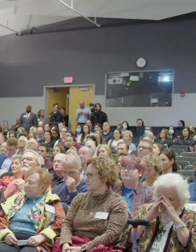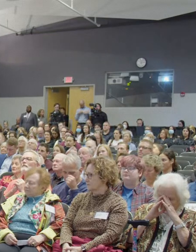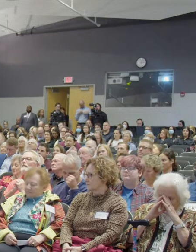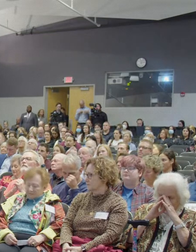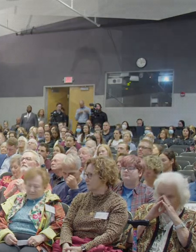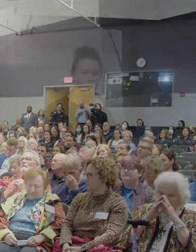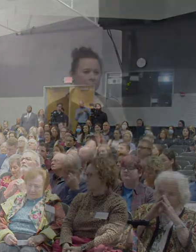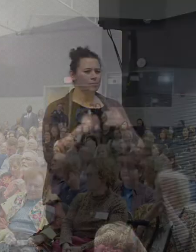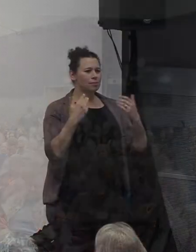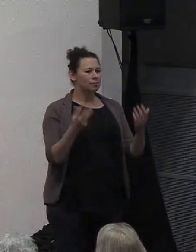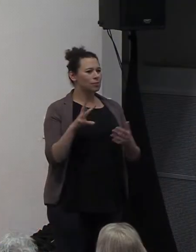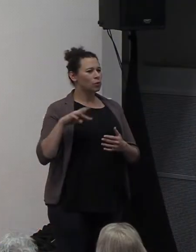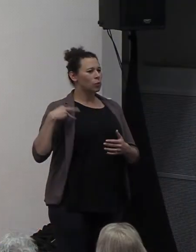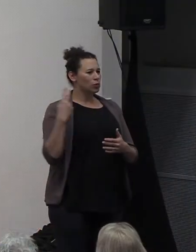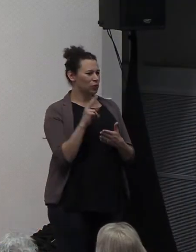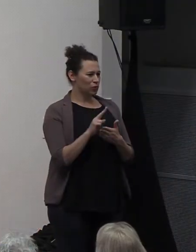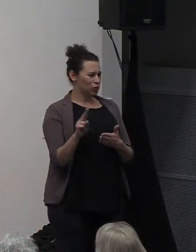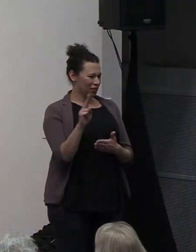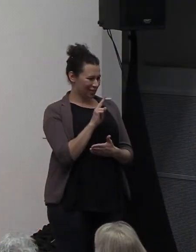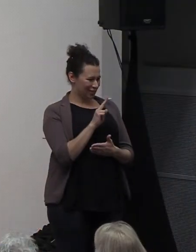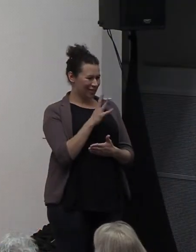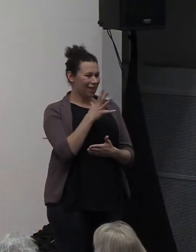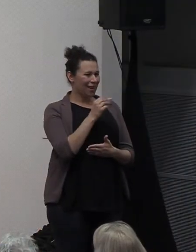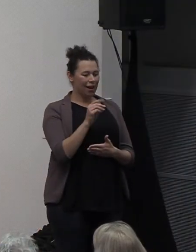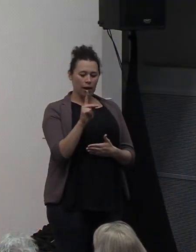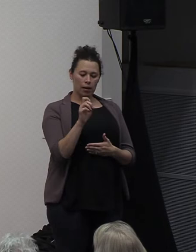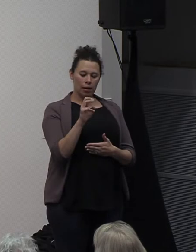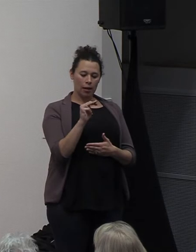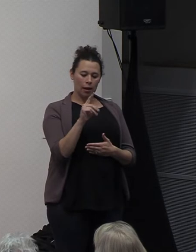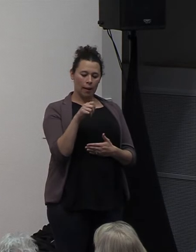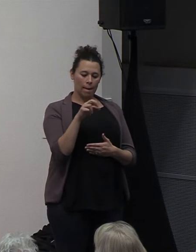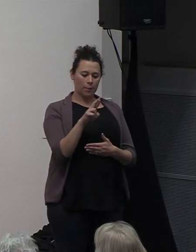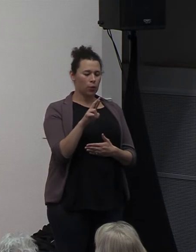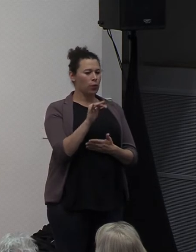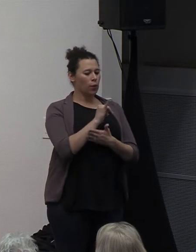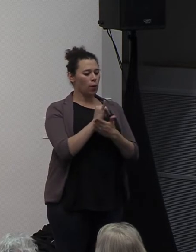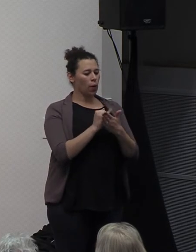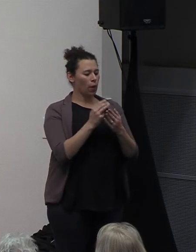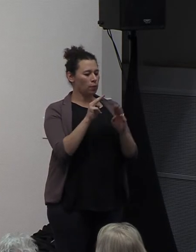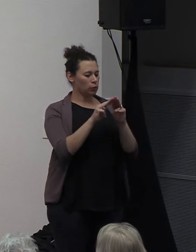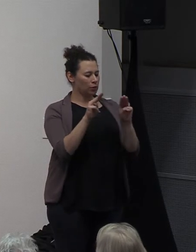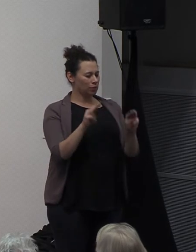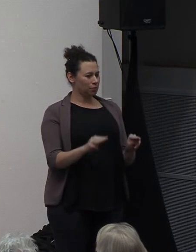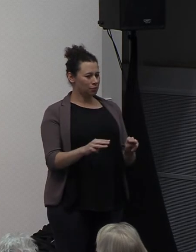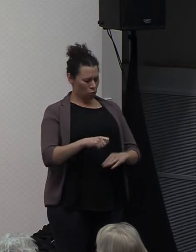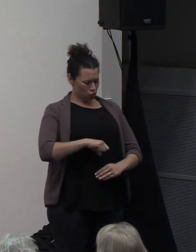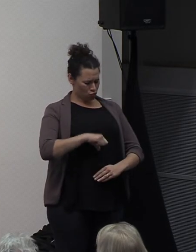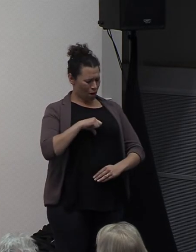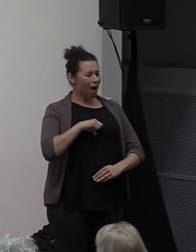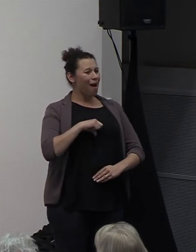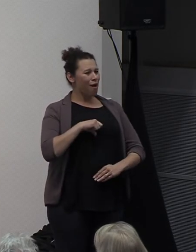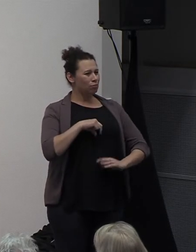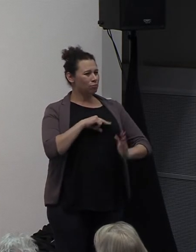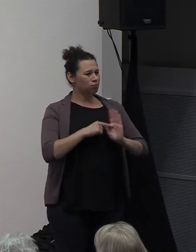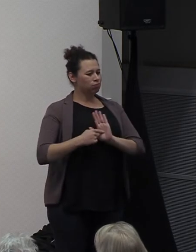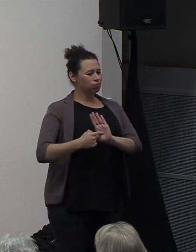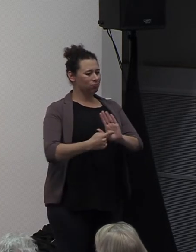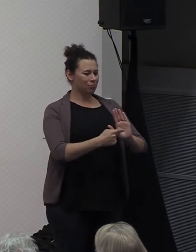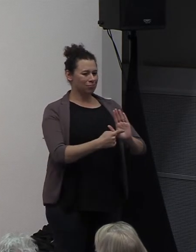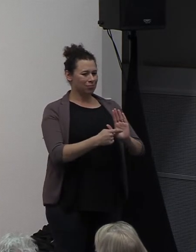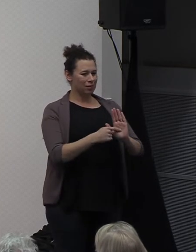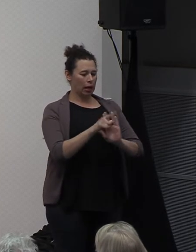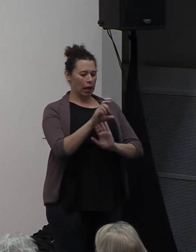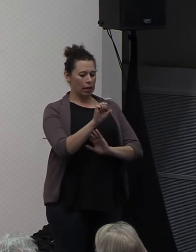We at Washington University and at the Kemper Art Museum are very proud to host the Lest We Forget